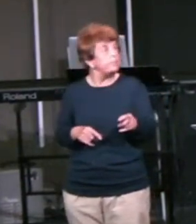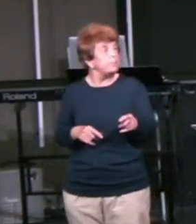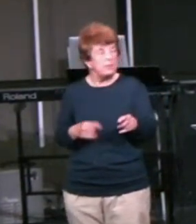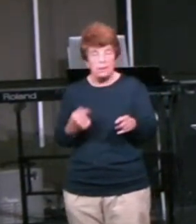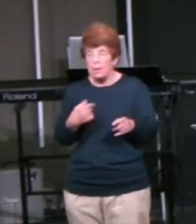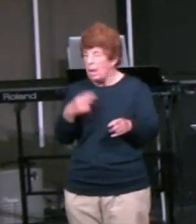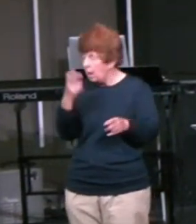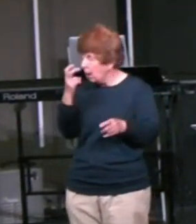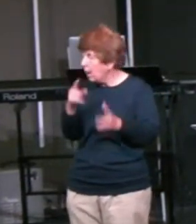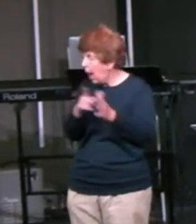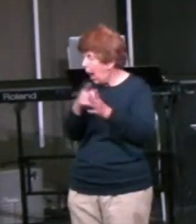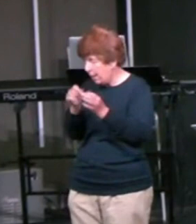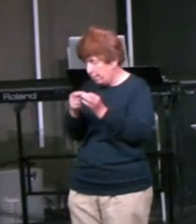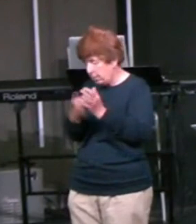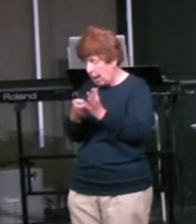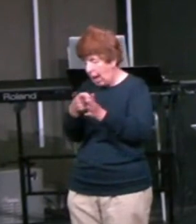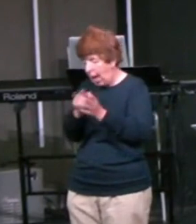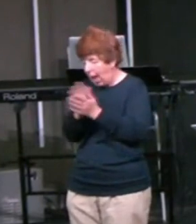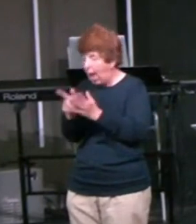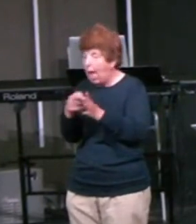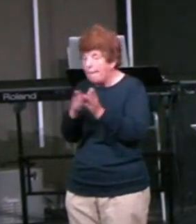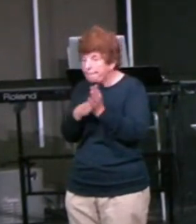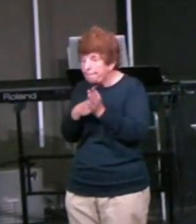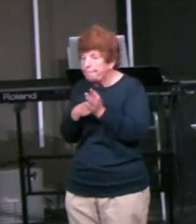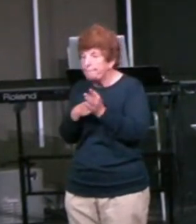That old fellow Abraham.